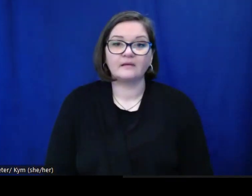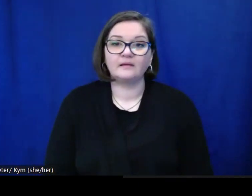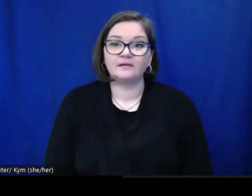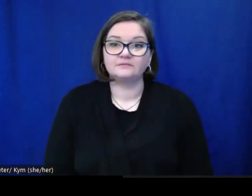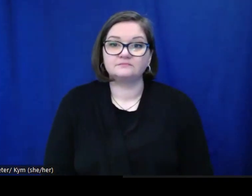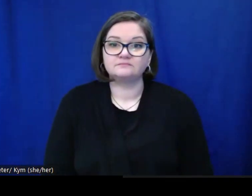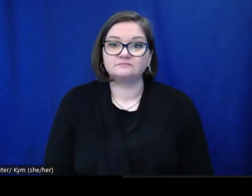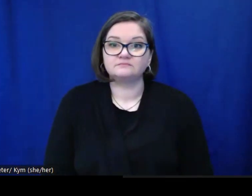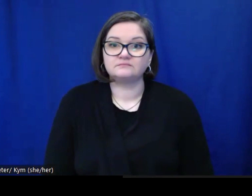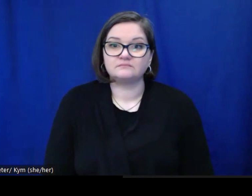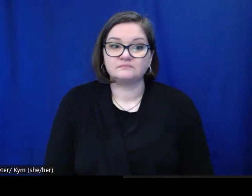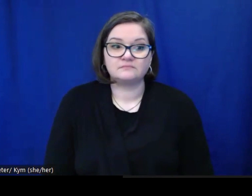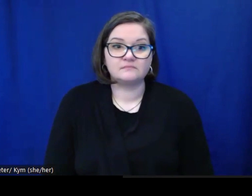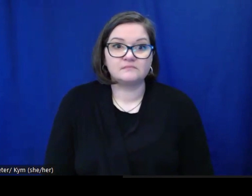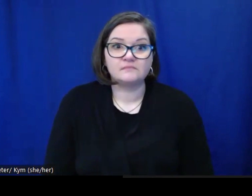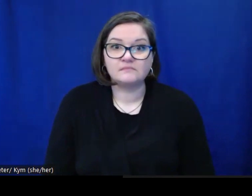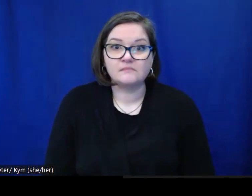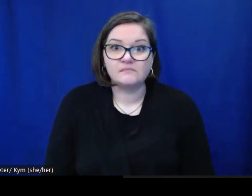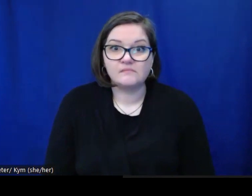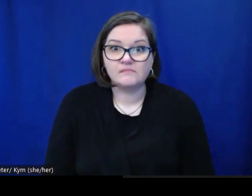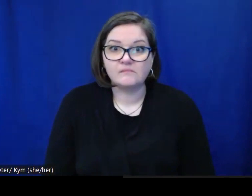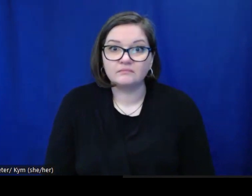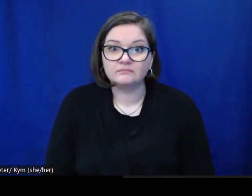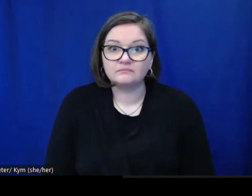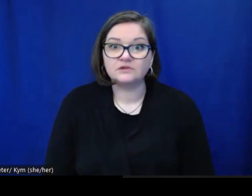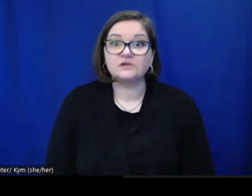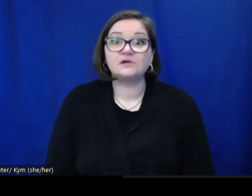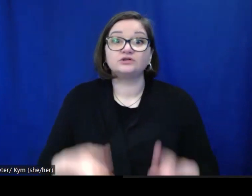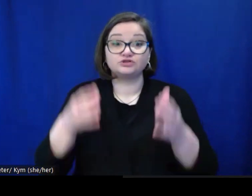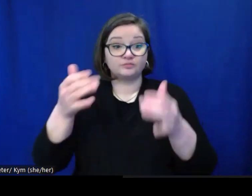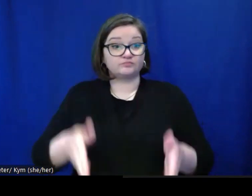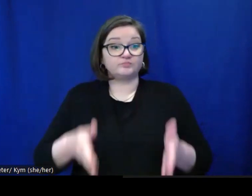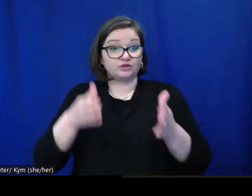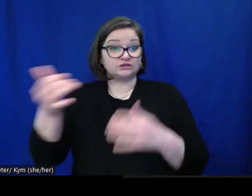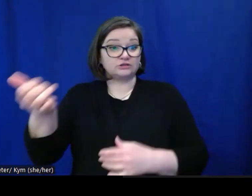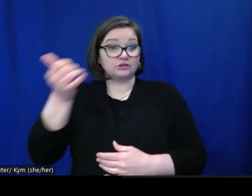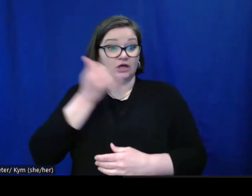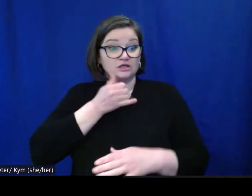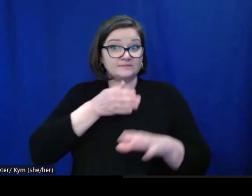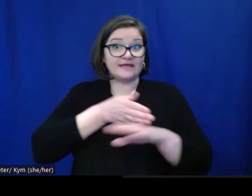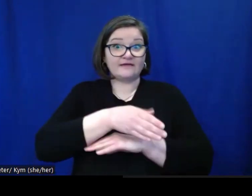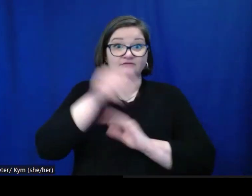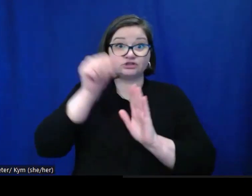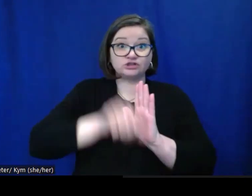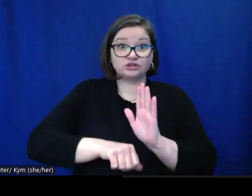A resident calls me post-surgery. I don't know where I'm going.